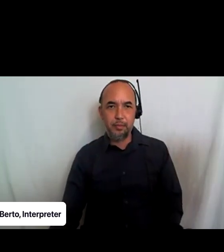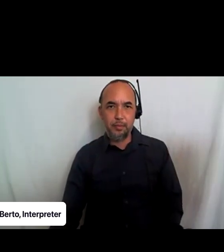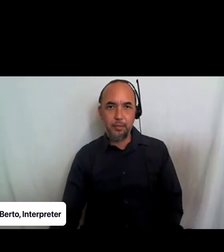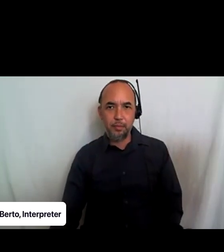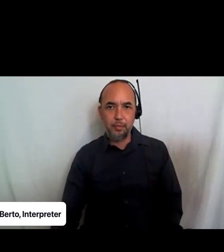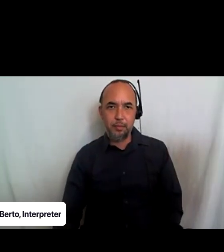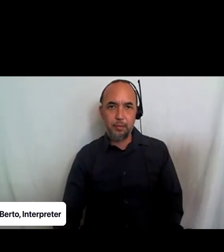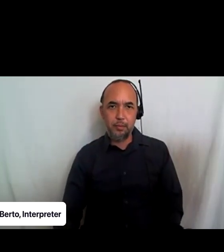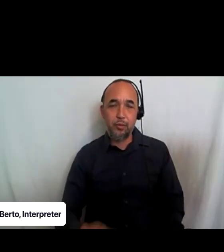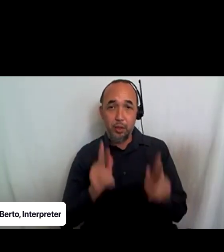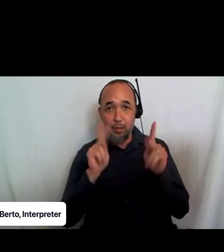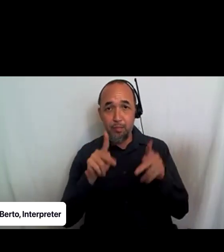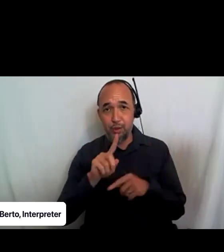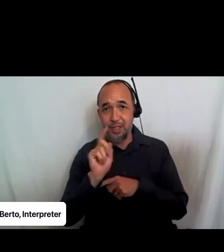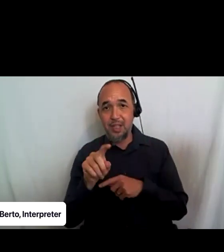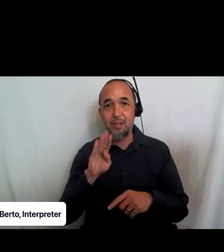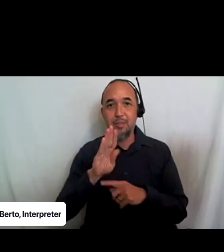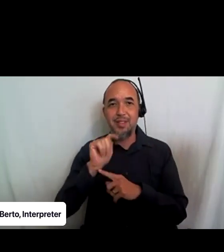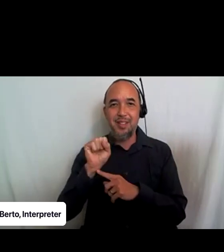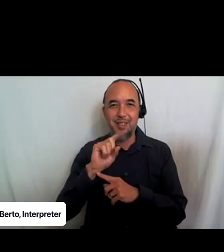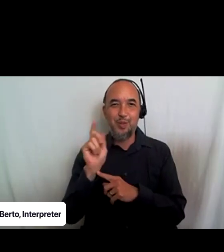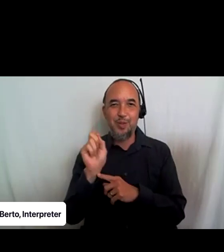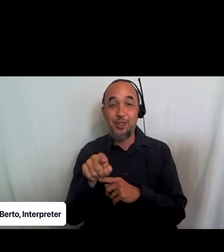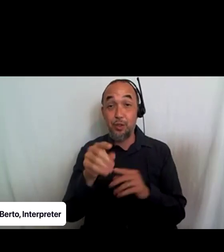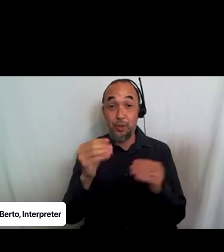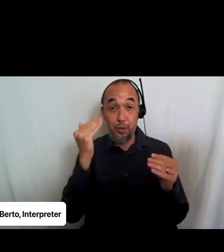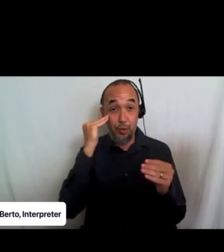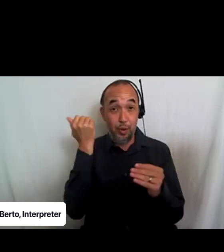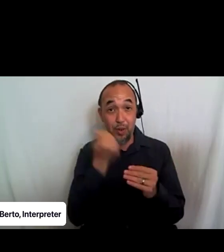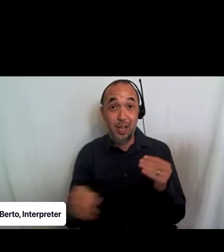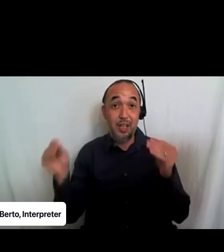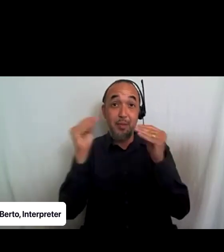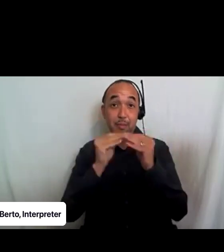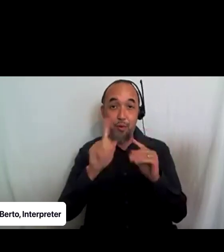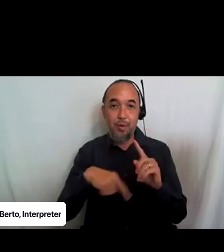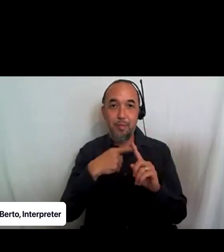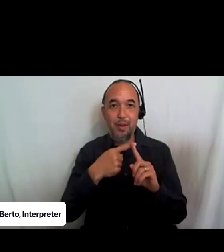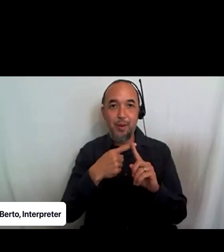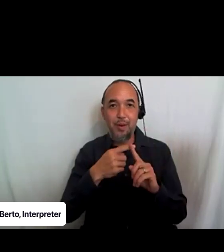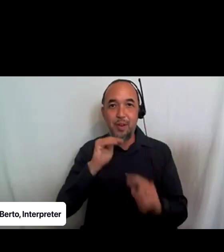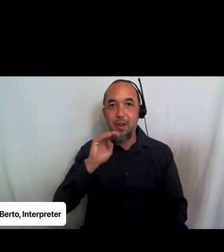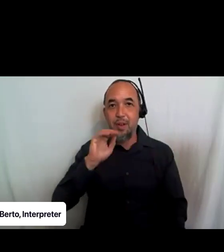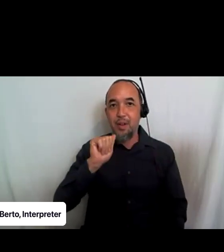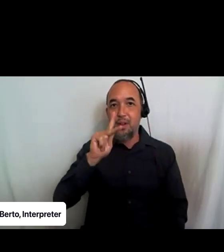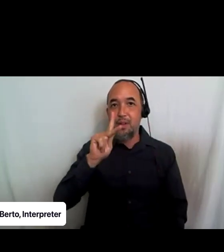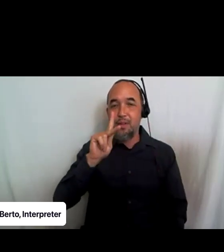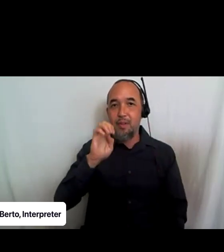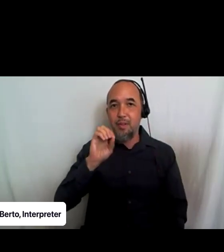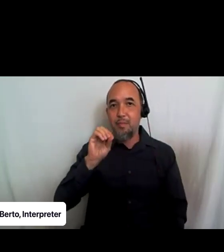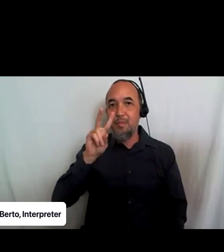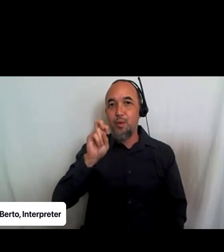asks, I have a BTS question. Do you know any more about what the makeover plan for Steed was for the first draft of Calypso's birthday?